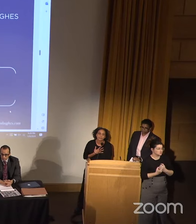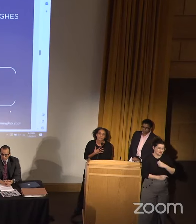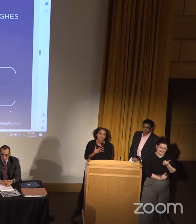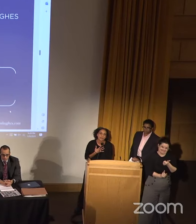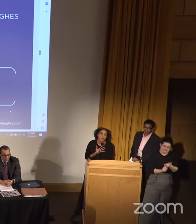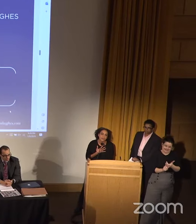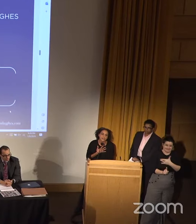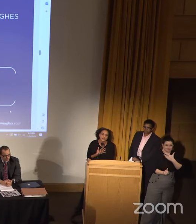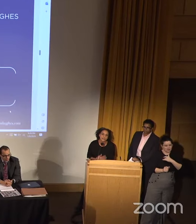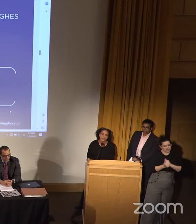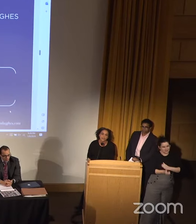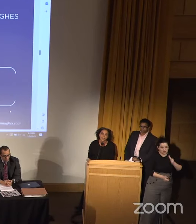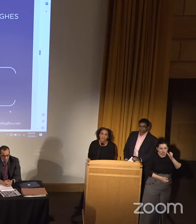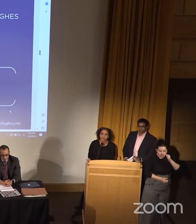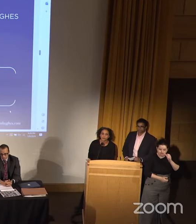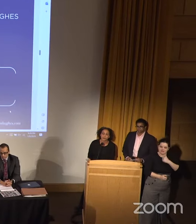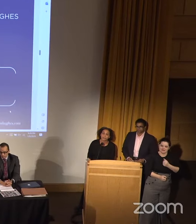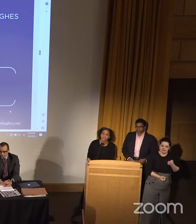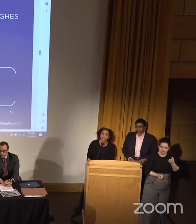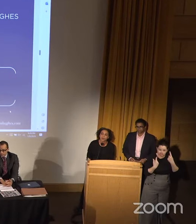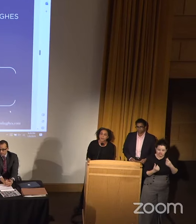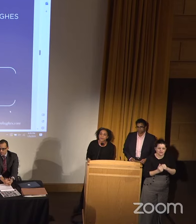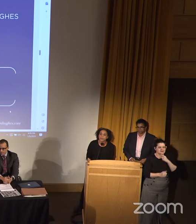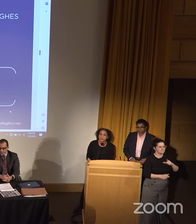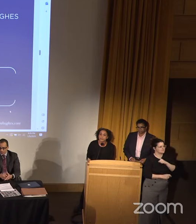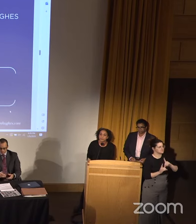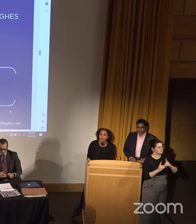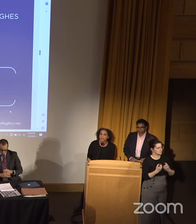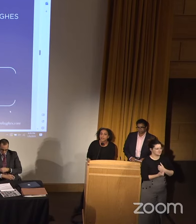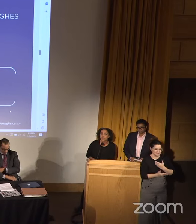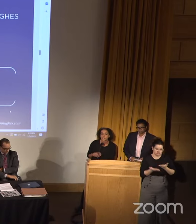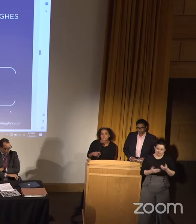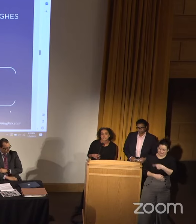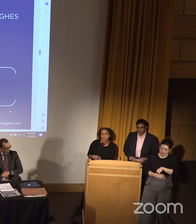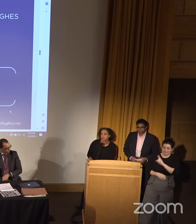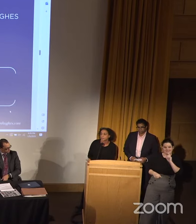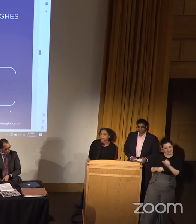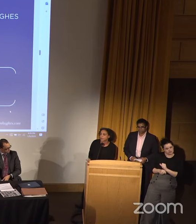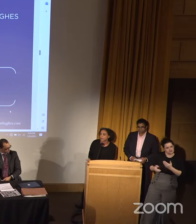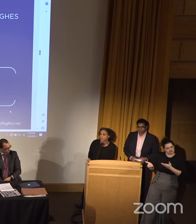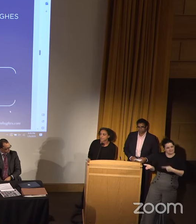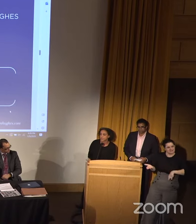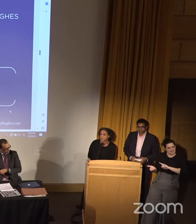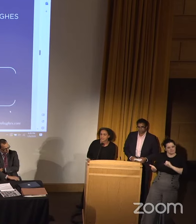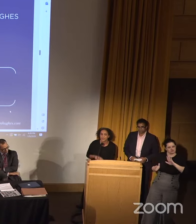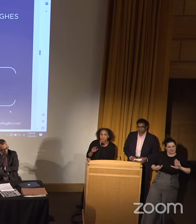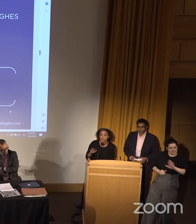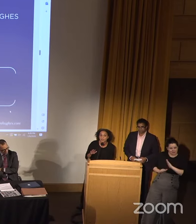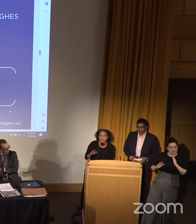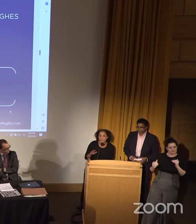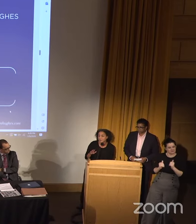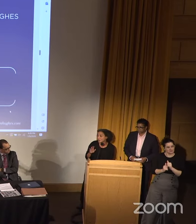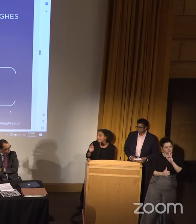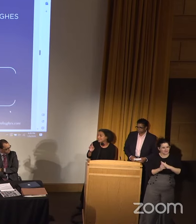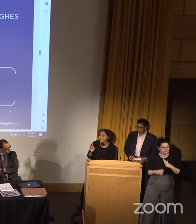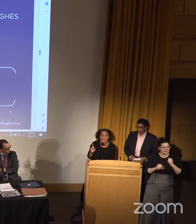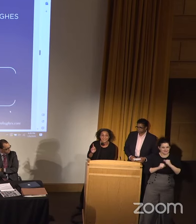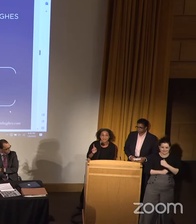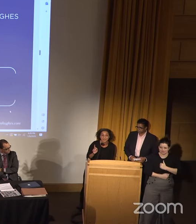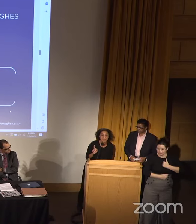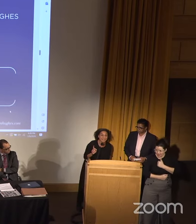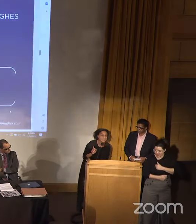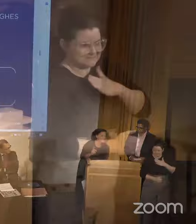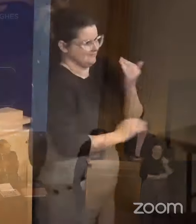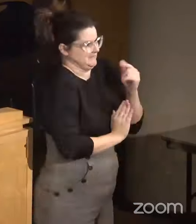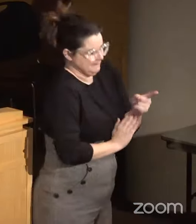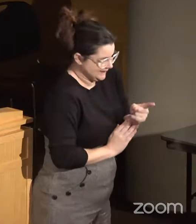have, that they are heard and seen and that also the police department that are serving them are actually serving them to their own expectations. I'm talking fast, I'm sorry, because yes,